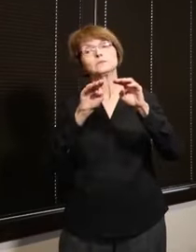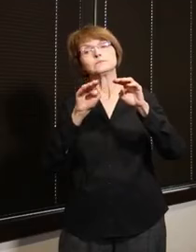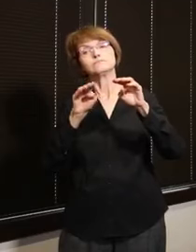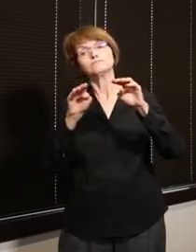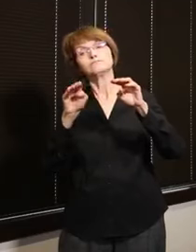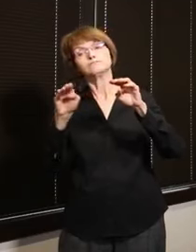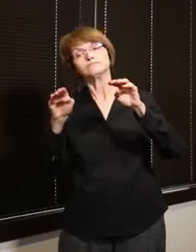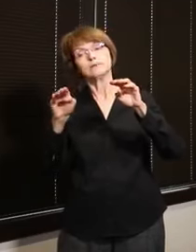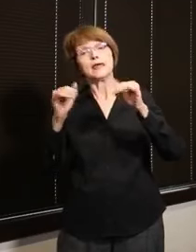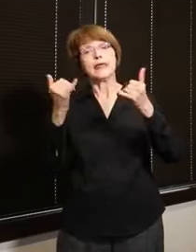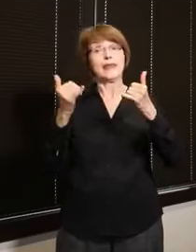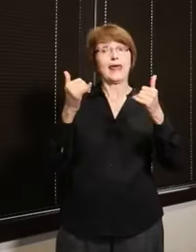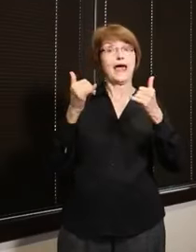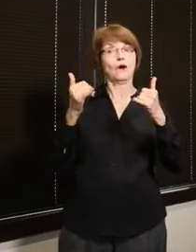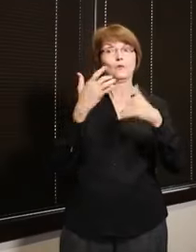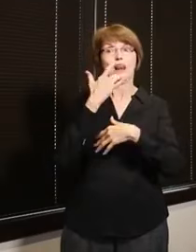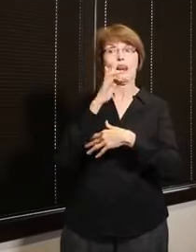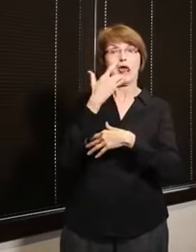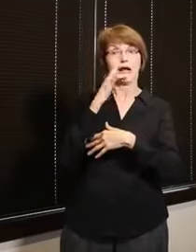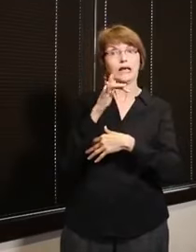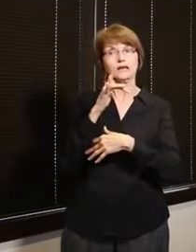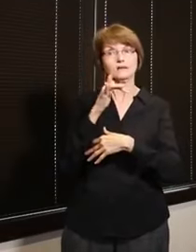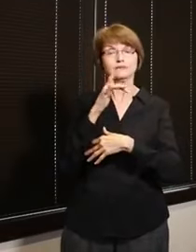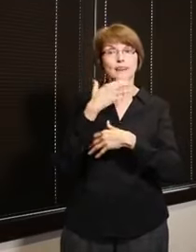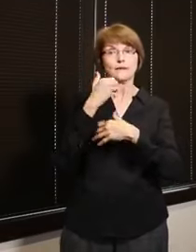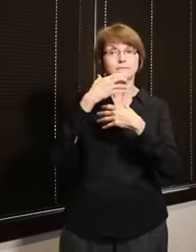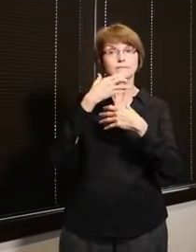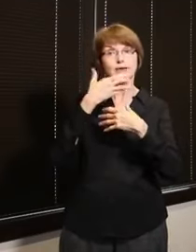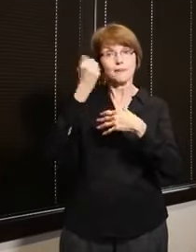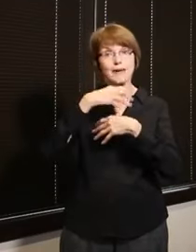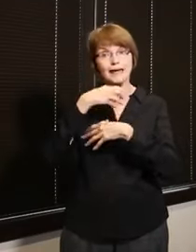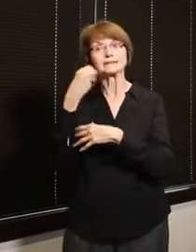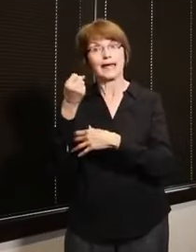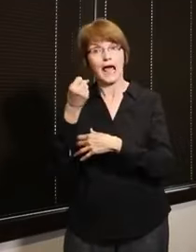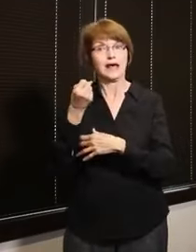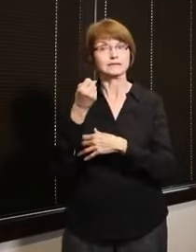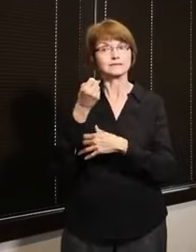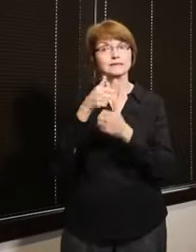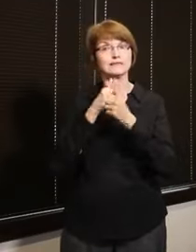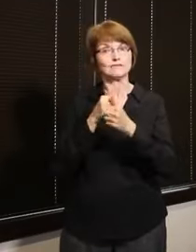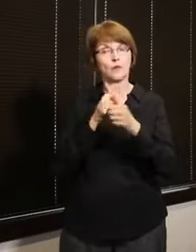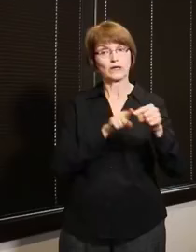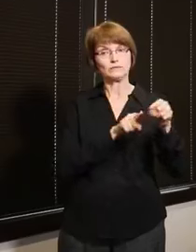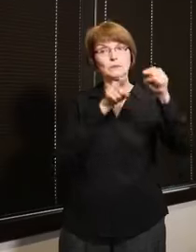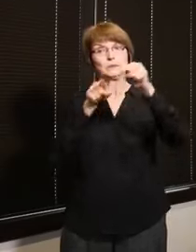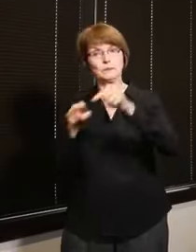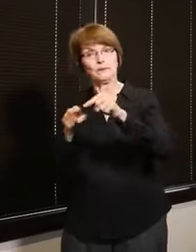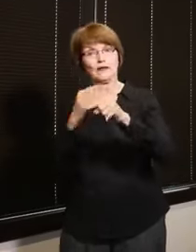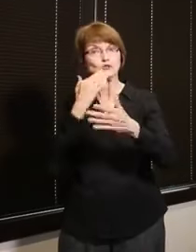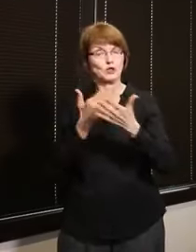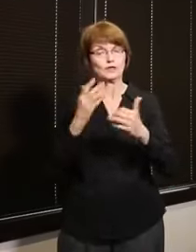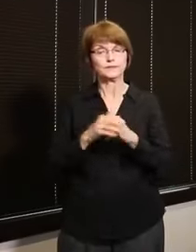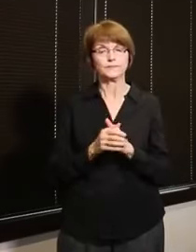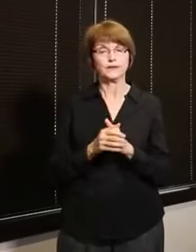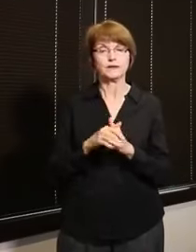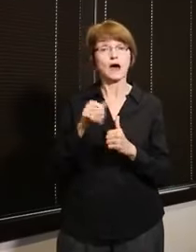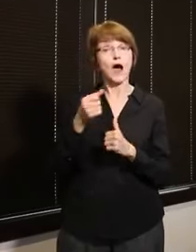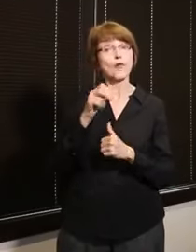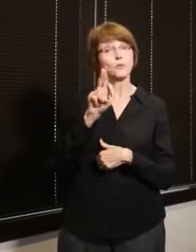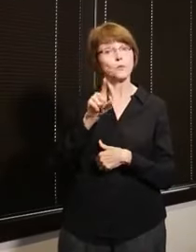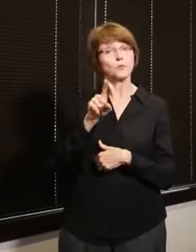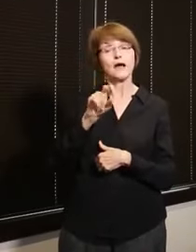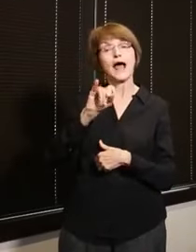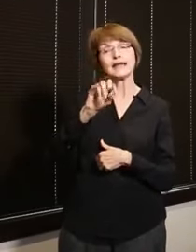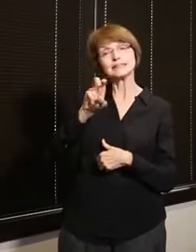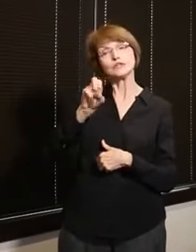best guess. And so that's a really nice that it's following that model. And then the other one is our ICU